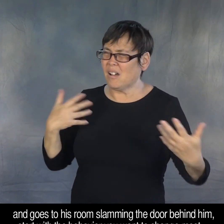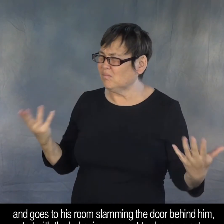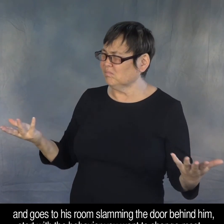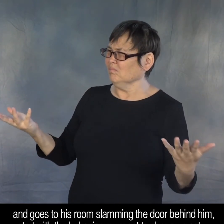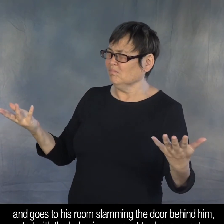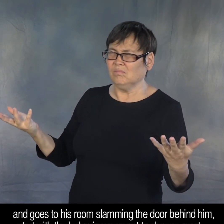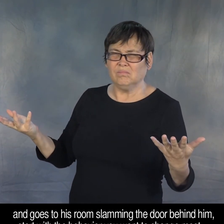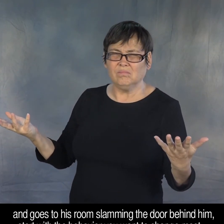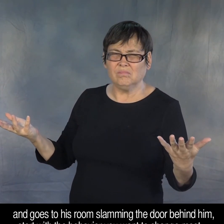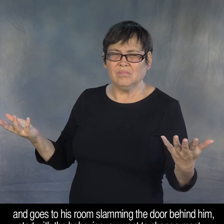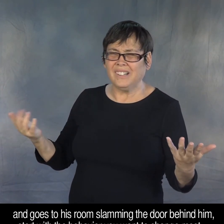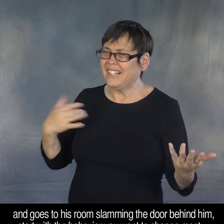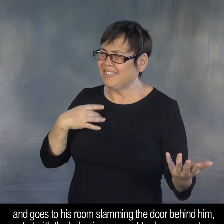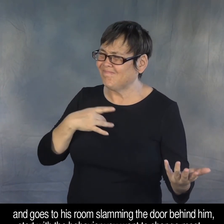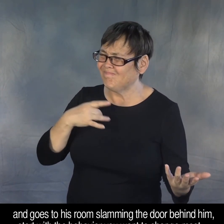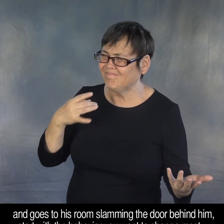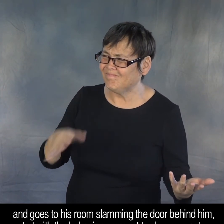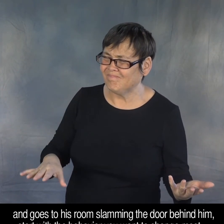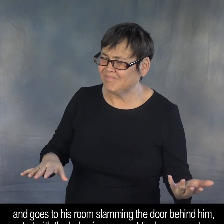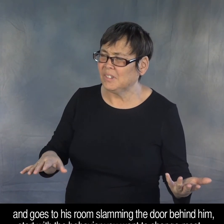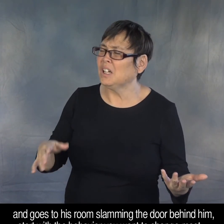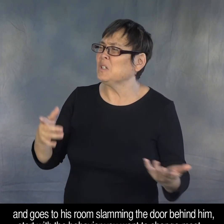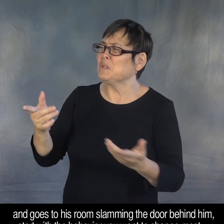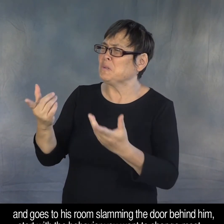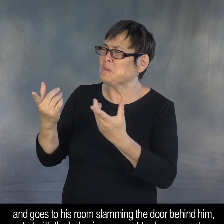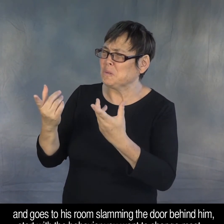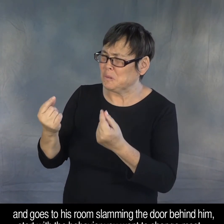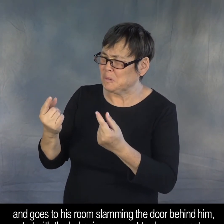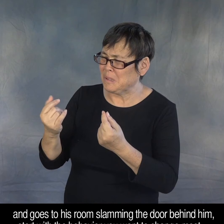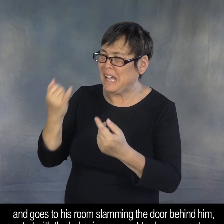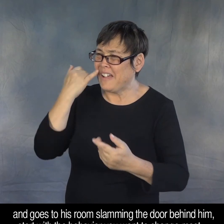him, start with the behavior you want to change most.